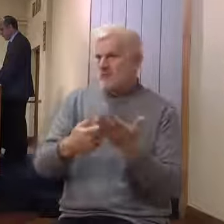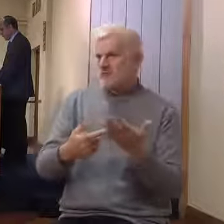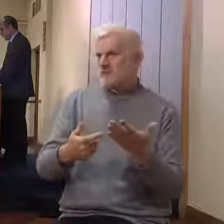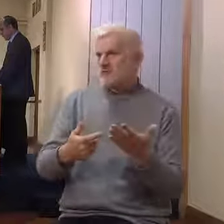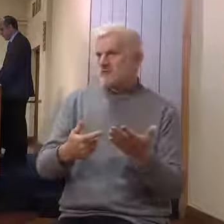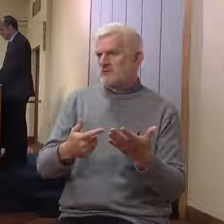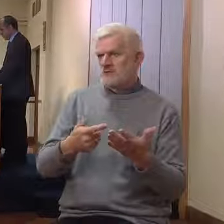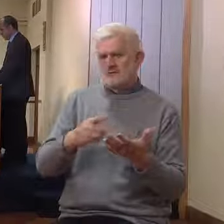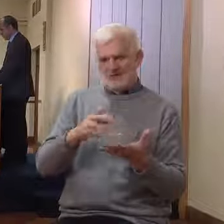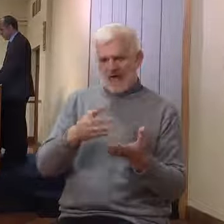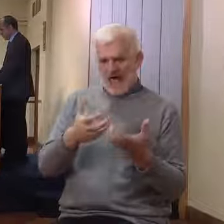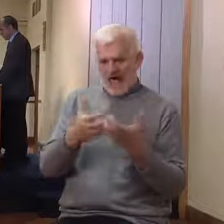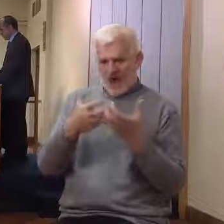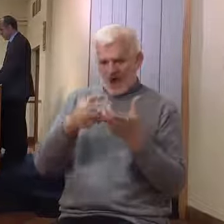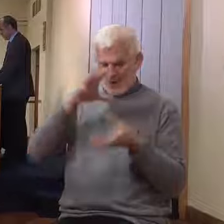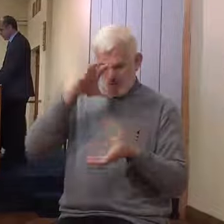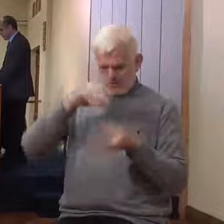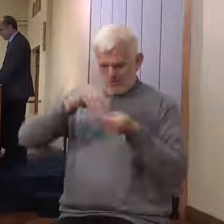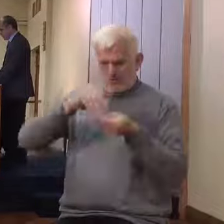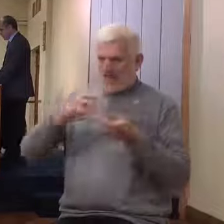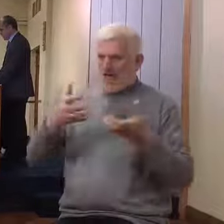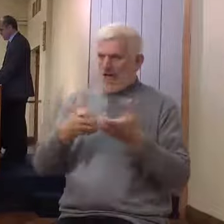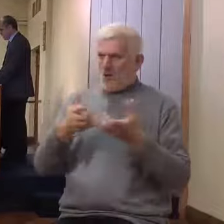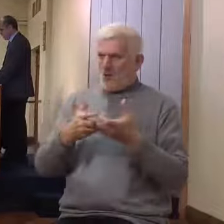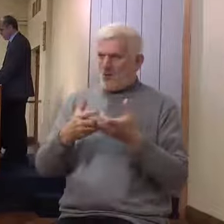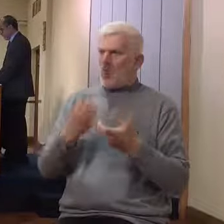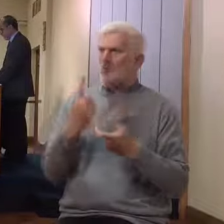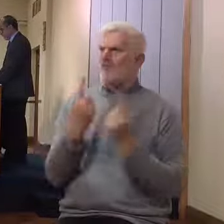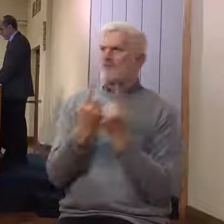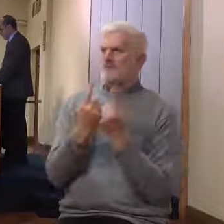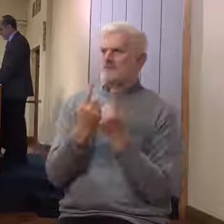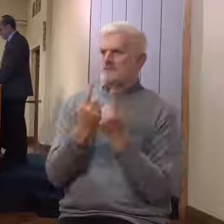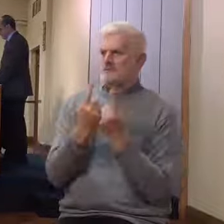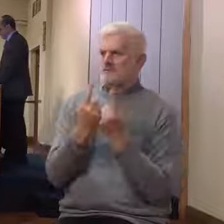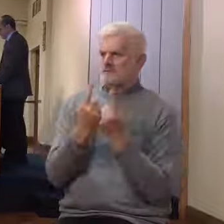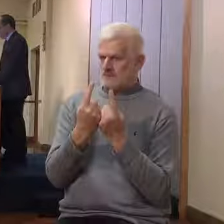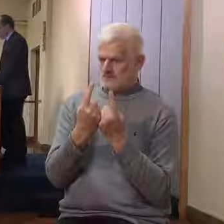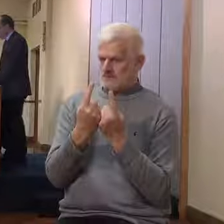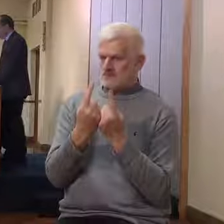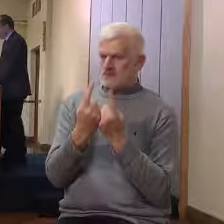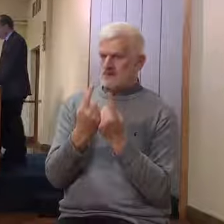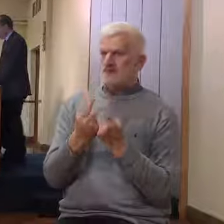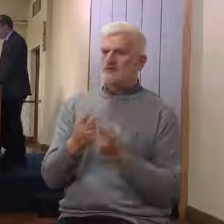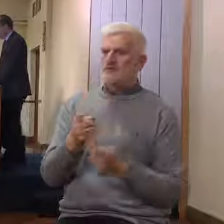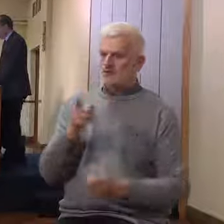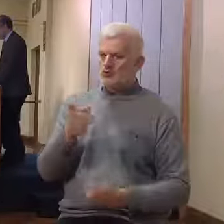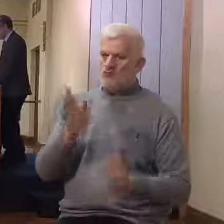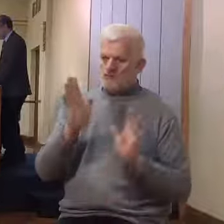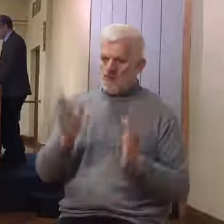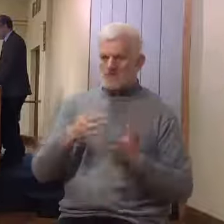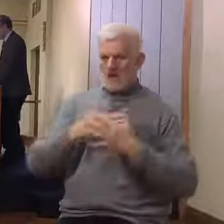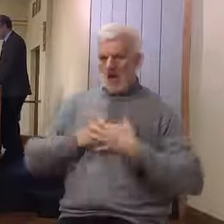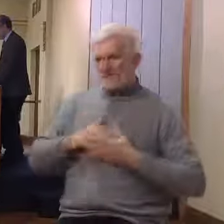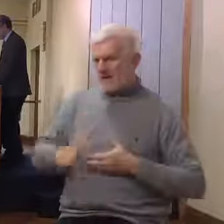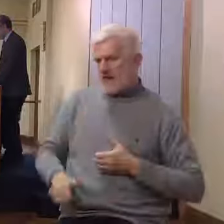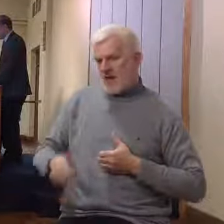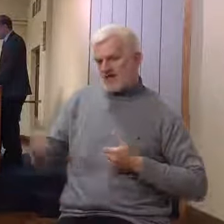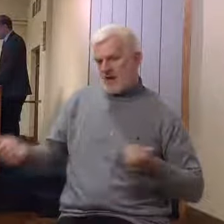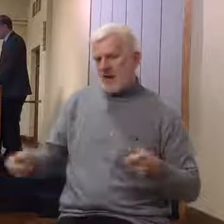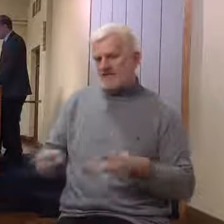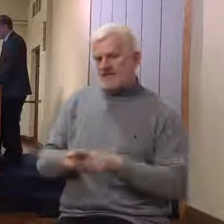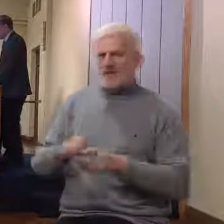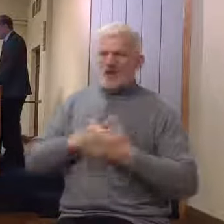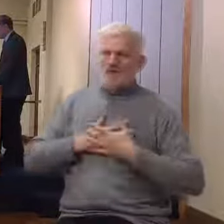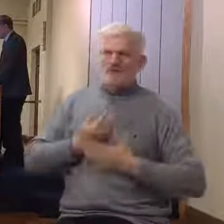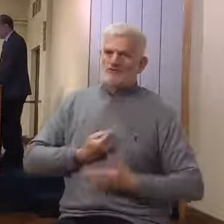any other commandment, it is briefly comprehended in this saying, namely, thou shalt love thy neighbor as thyself.